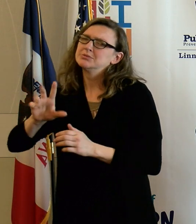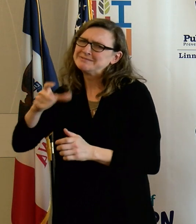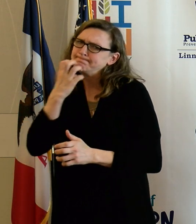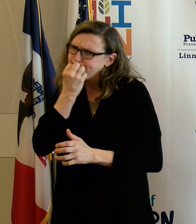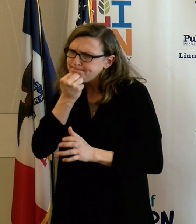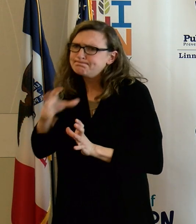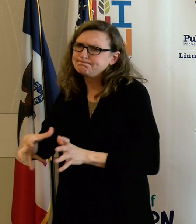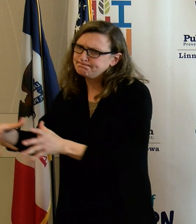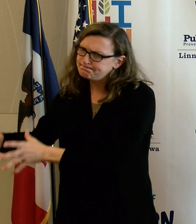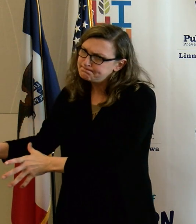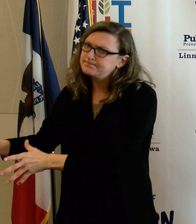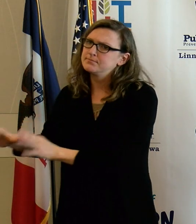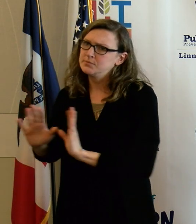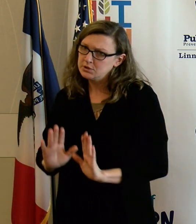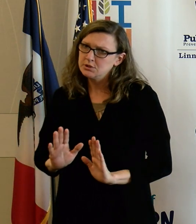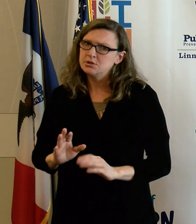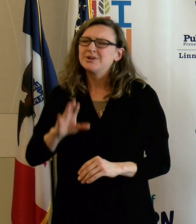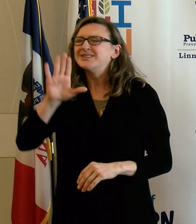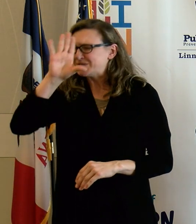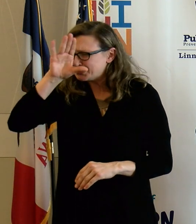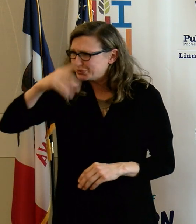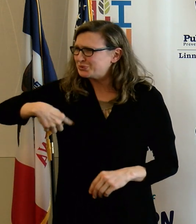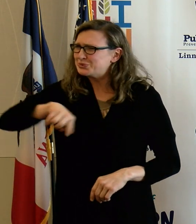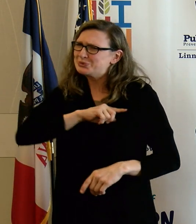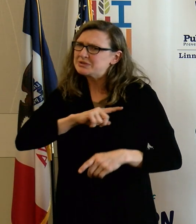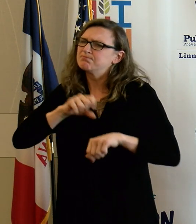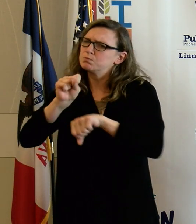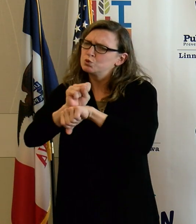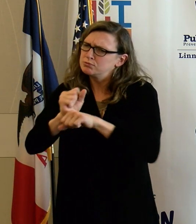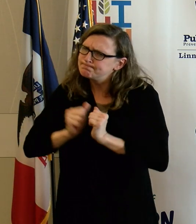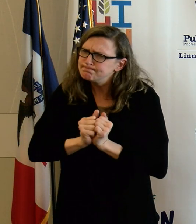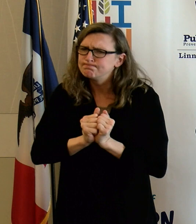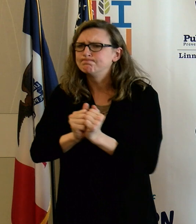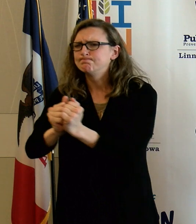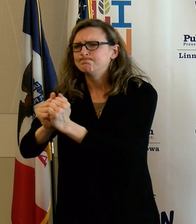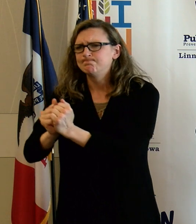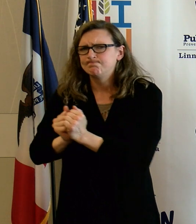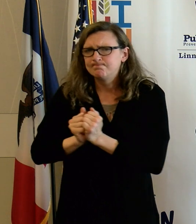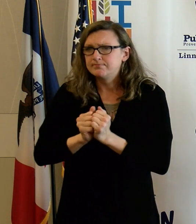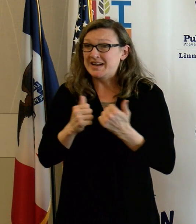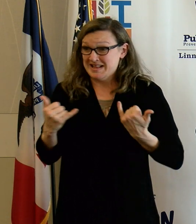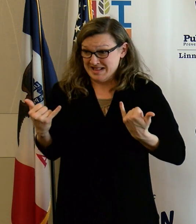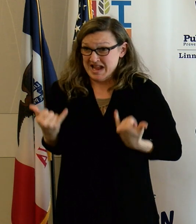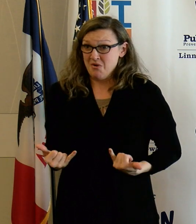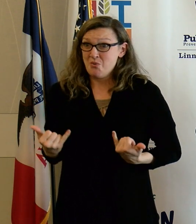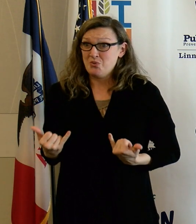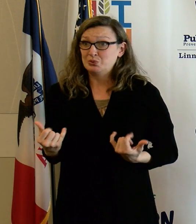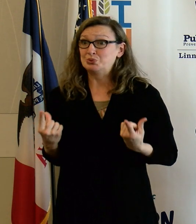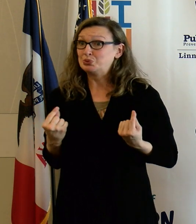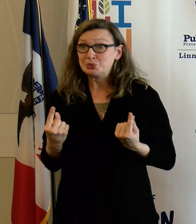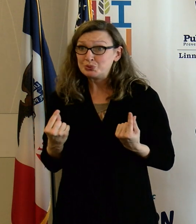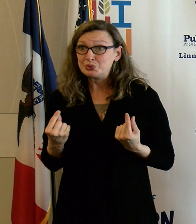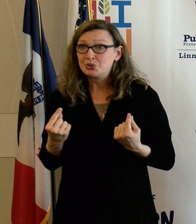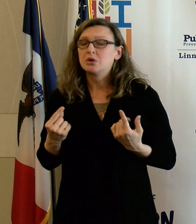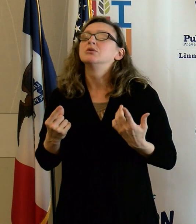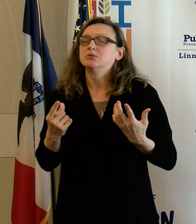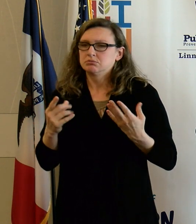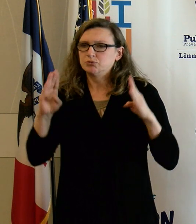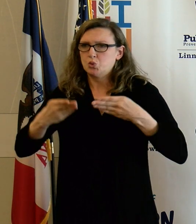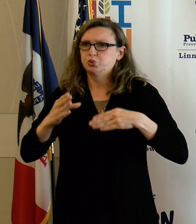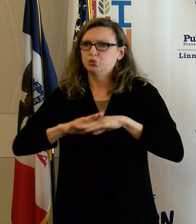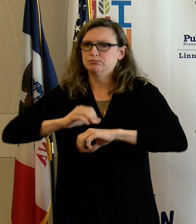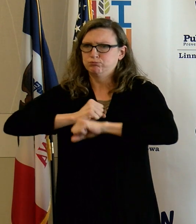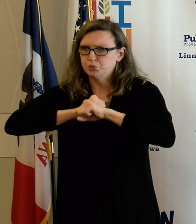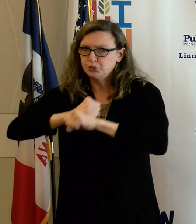together. However, the actions we take now will determine how quickly we get to the other side of this